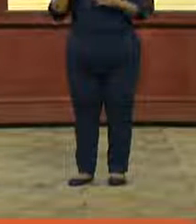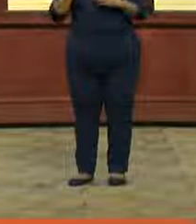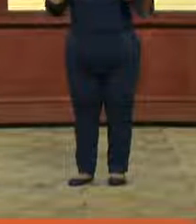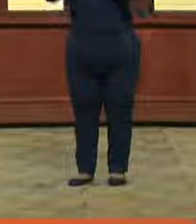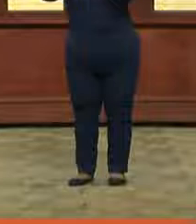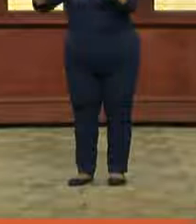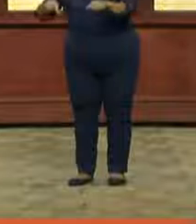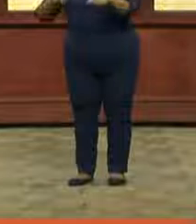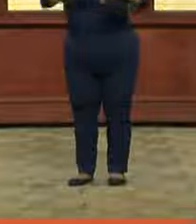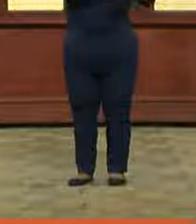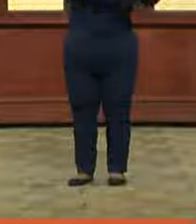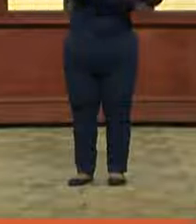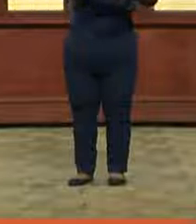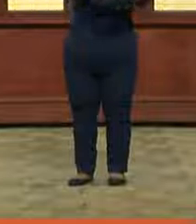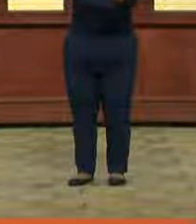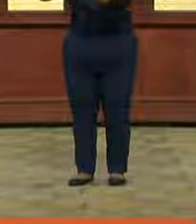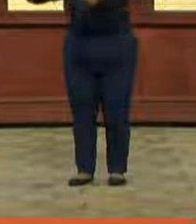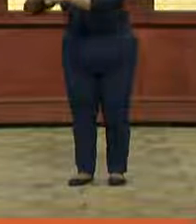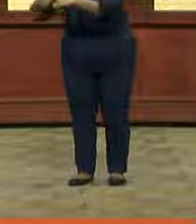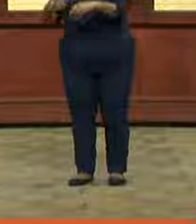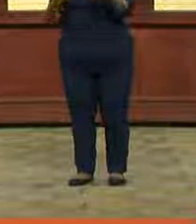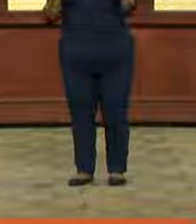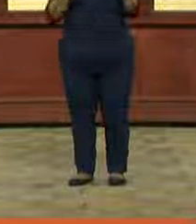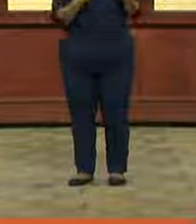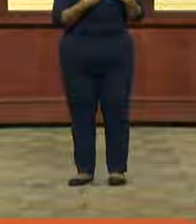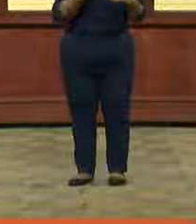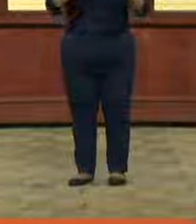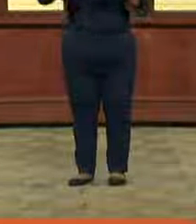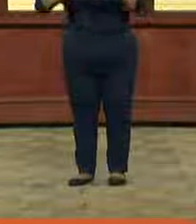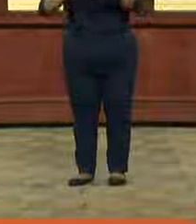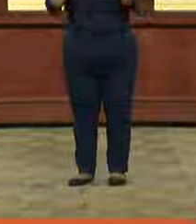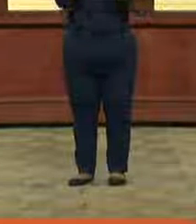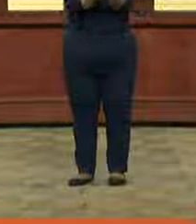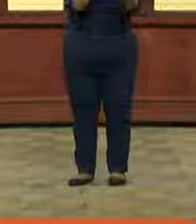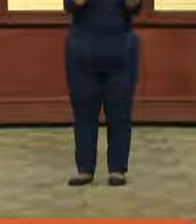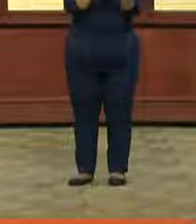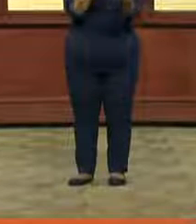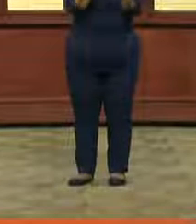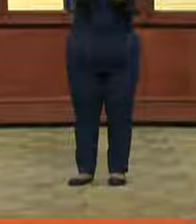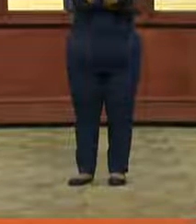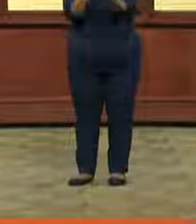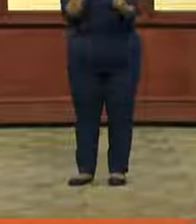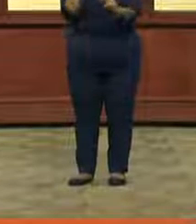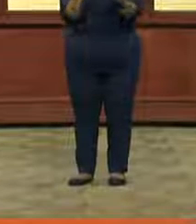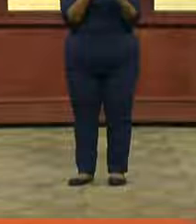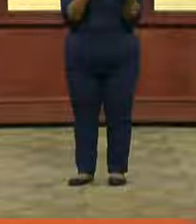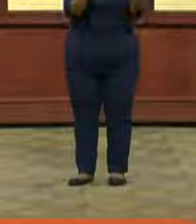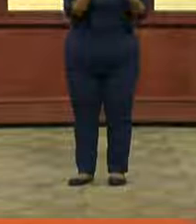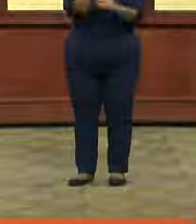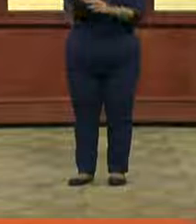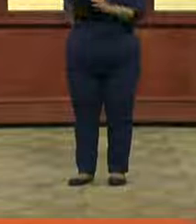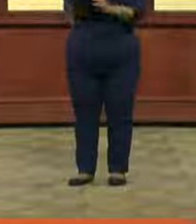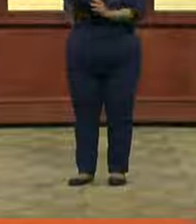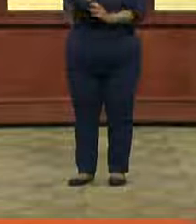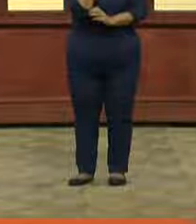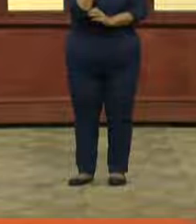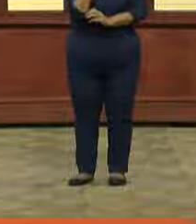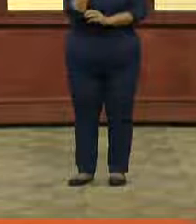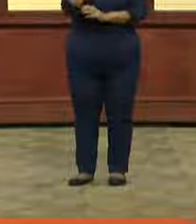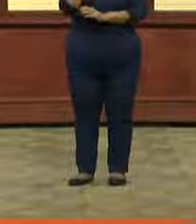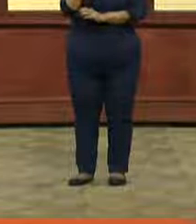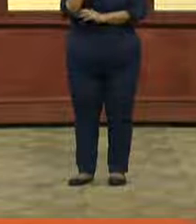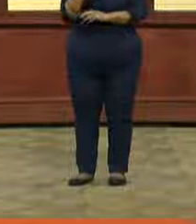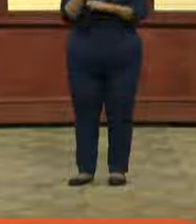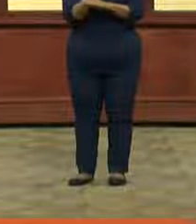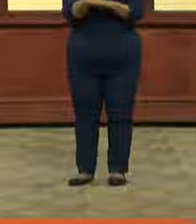made to make sure the attendees were aware of the masking order. However,